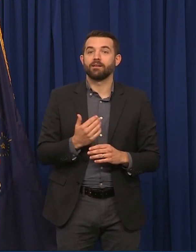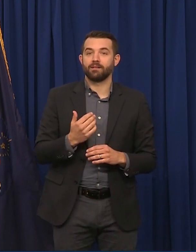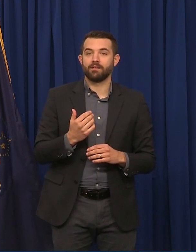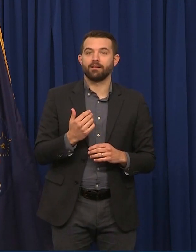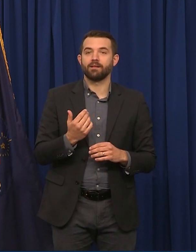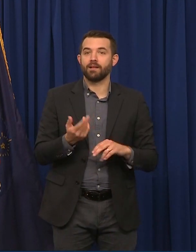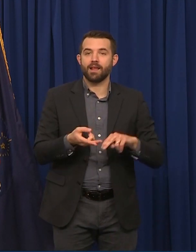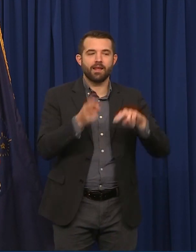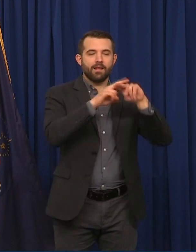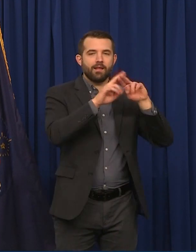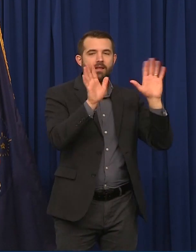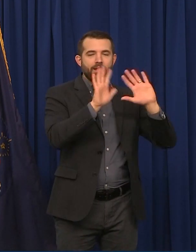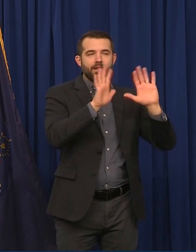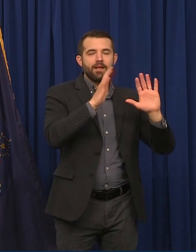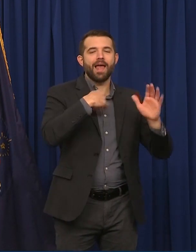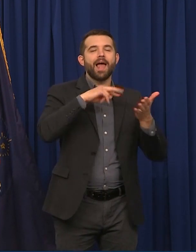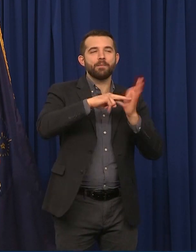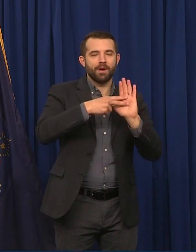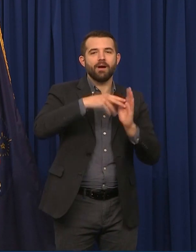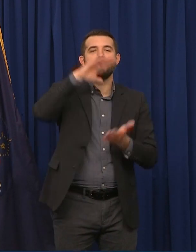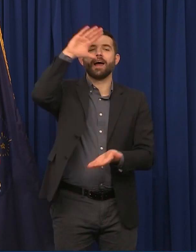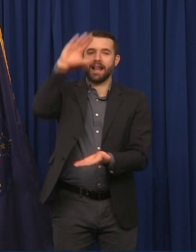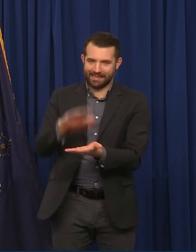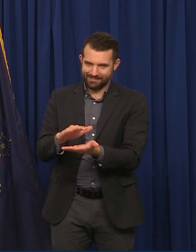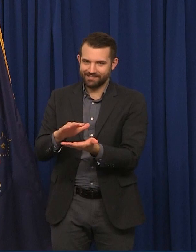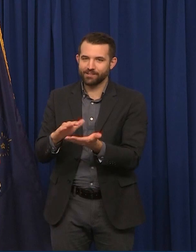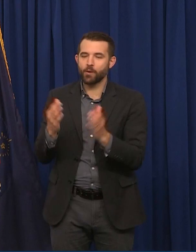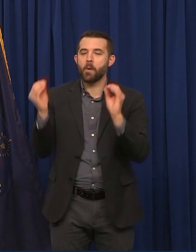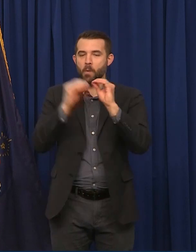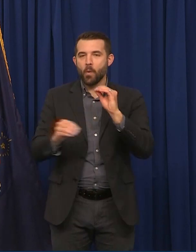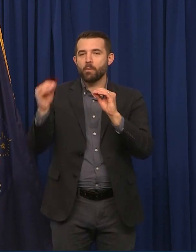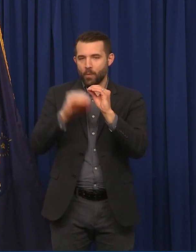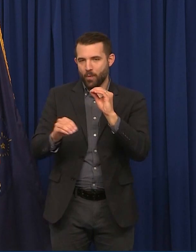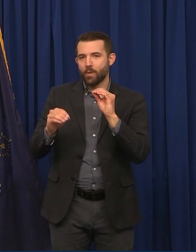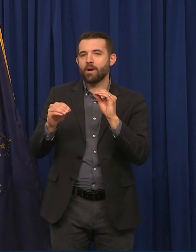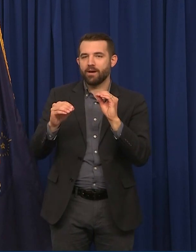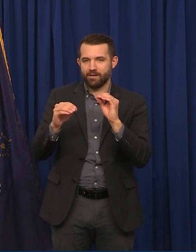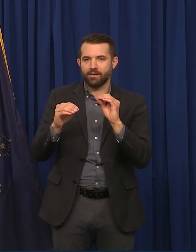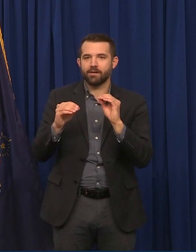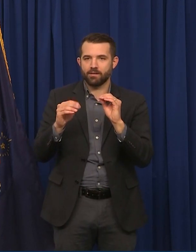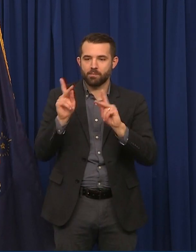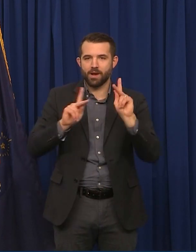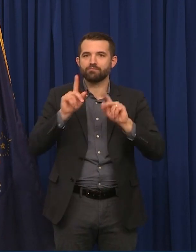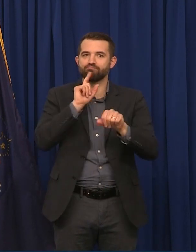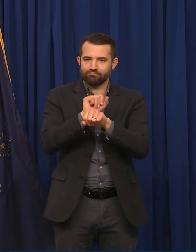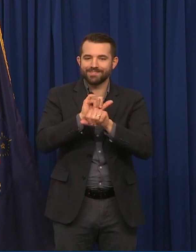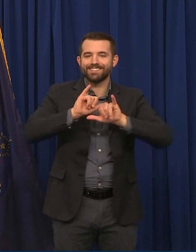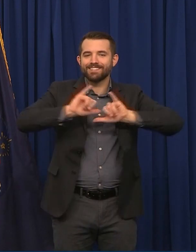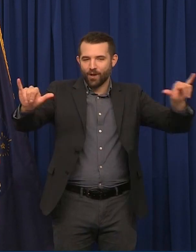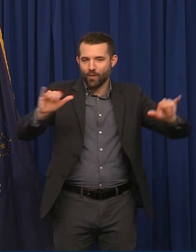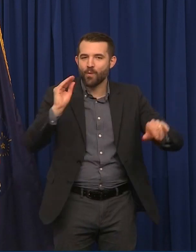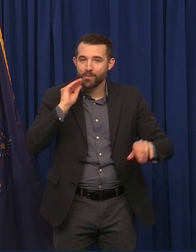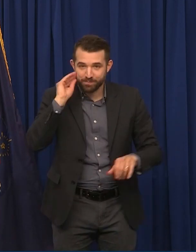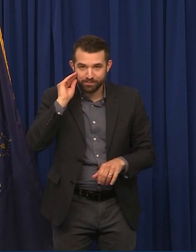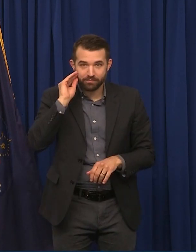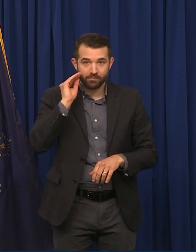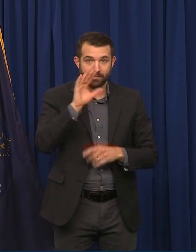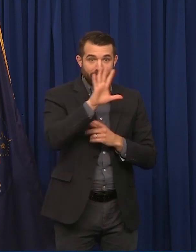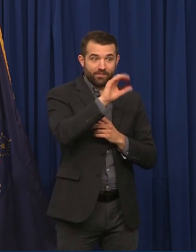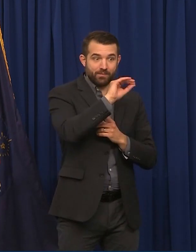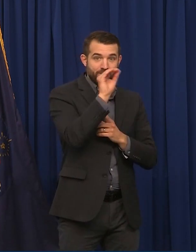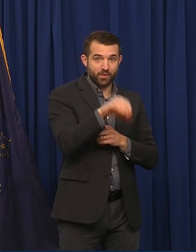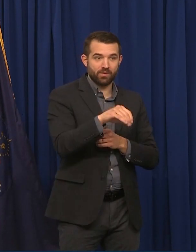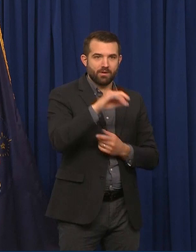in the traffic reduction that has occurred, on the order of about 17% on top of the